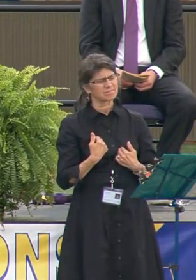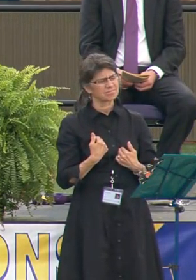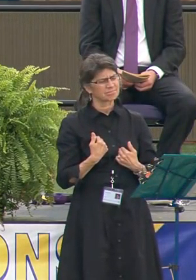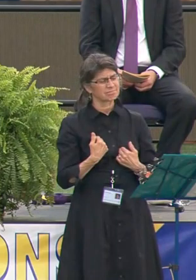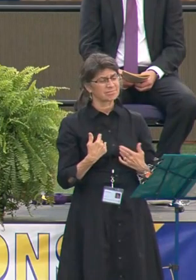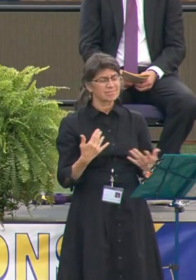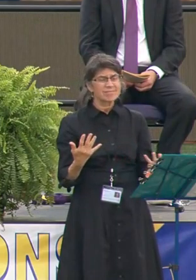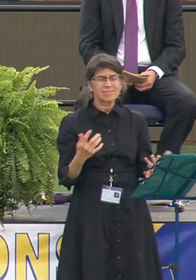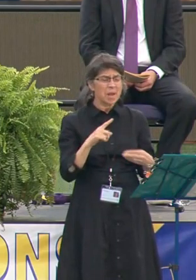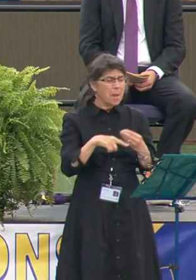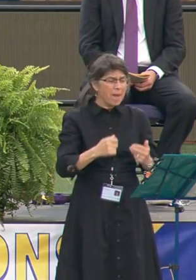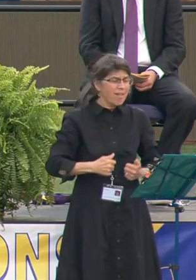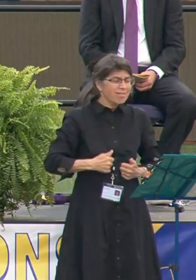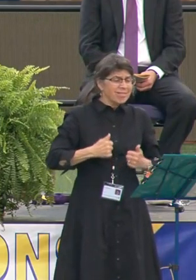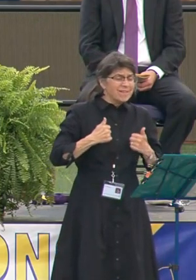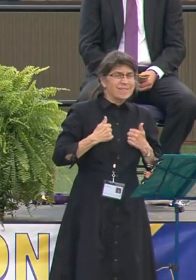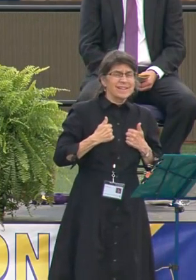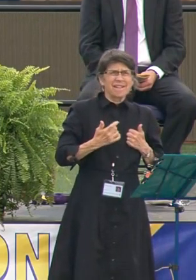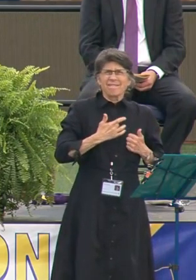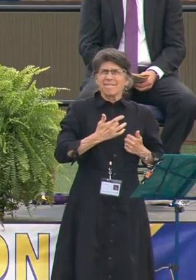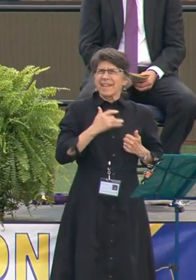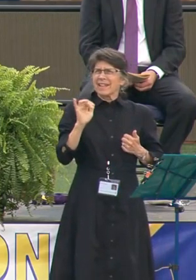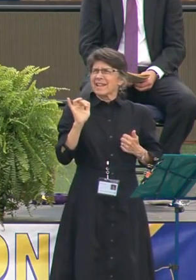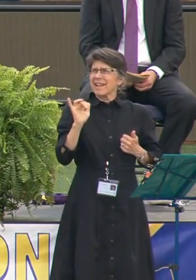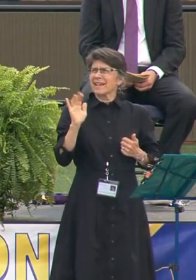tired of living life on a